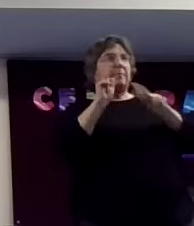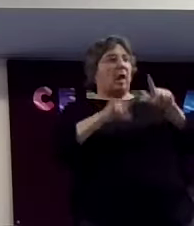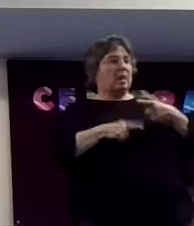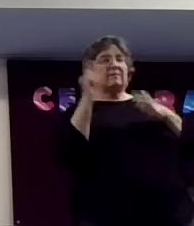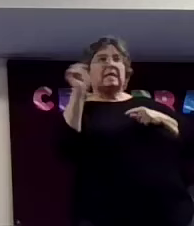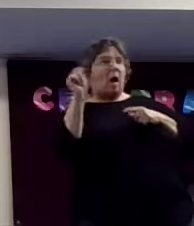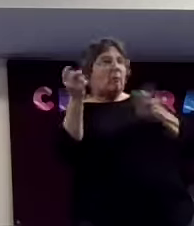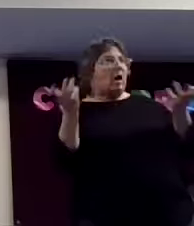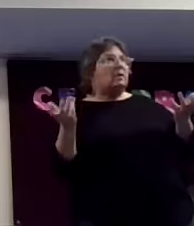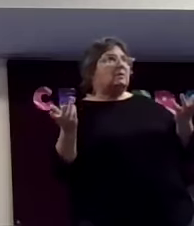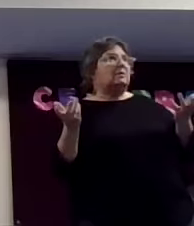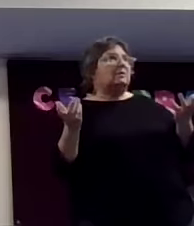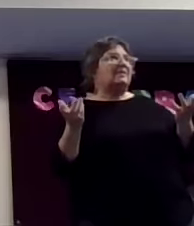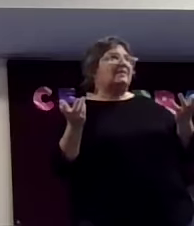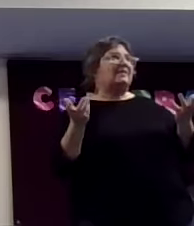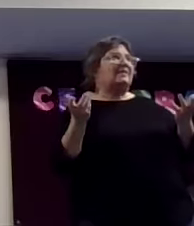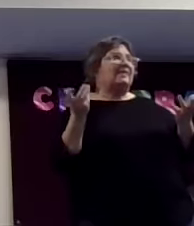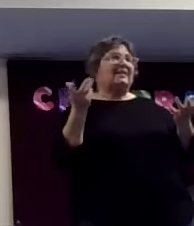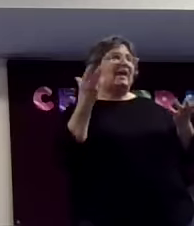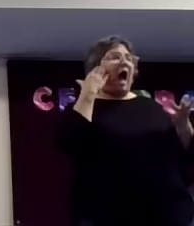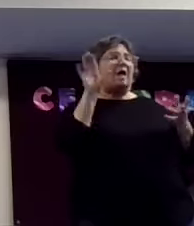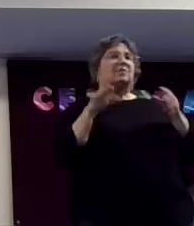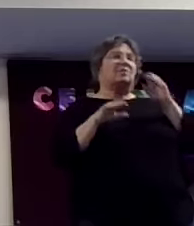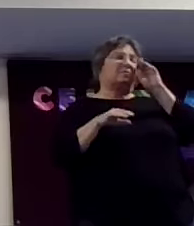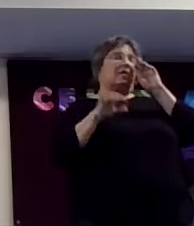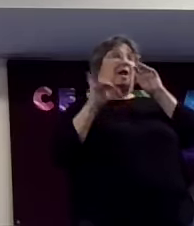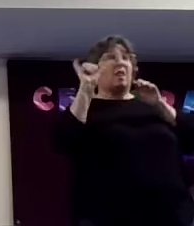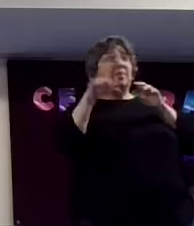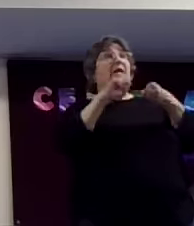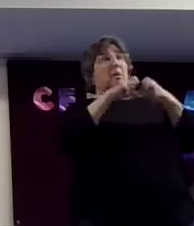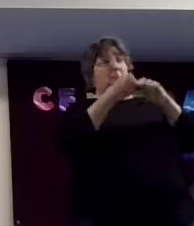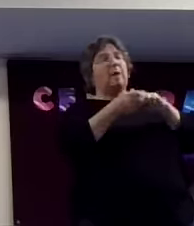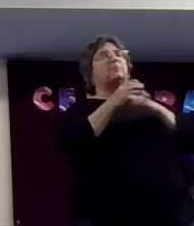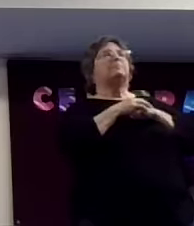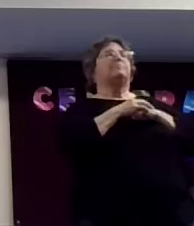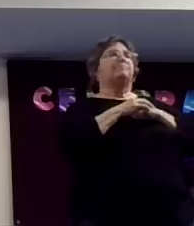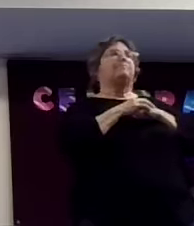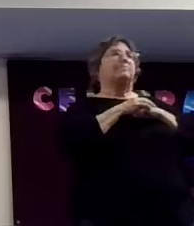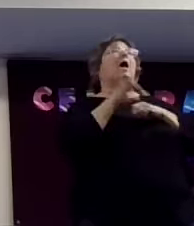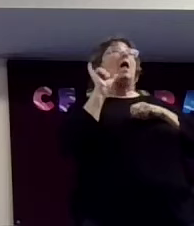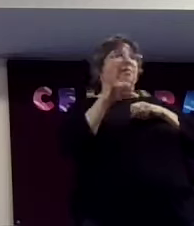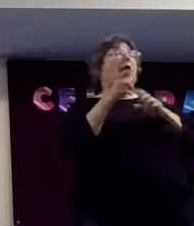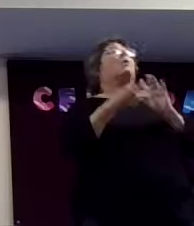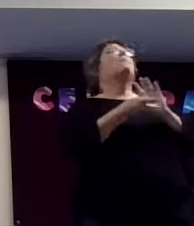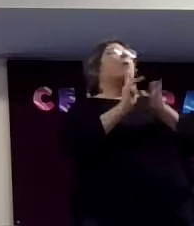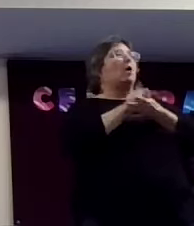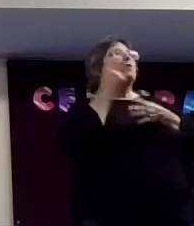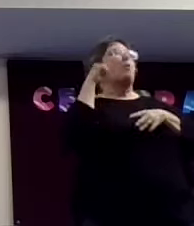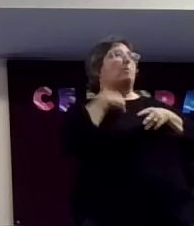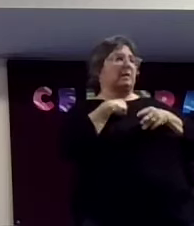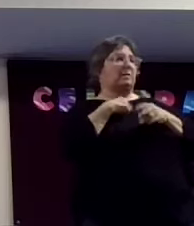that live in Tonawanda. Yeah, yeah, so obviously. I don't know. Yeah, that's a problem, and that would be a